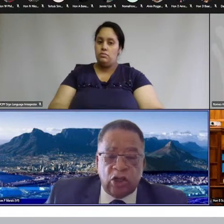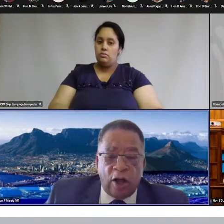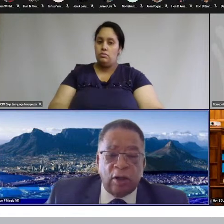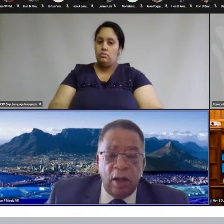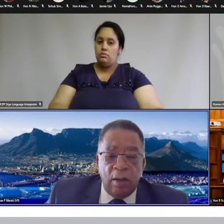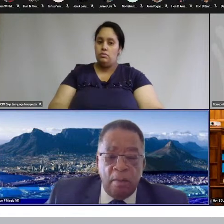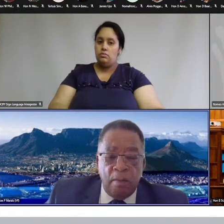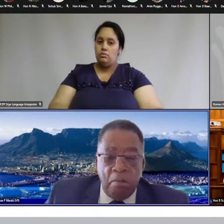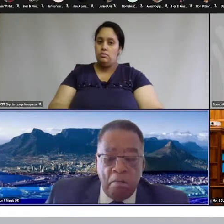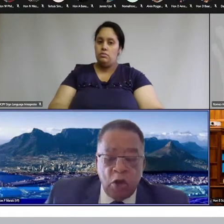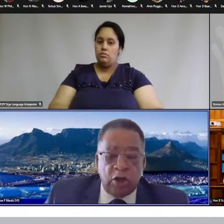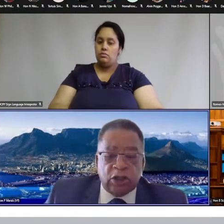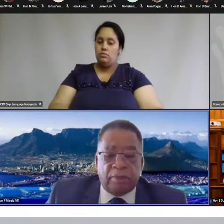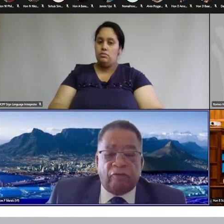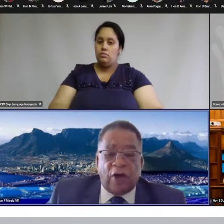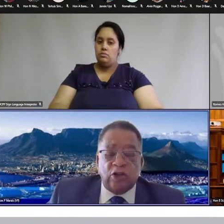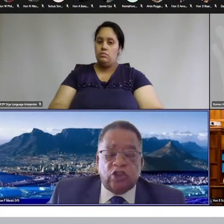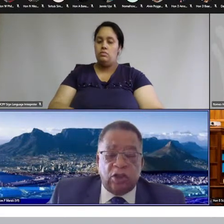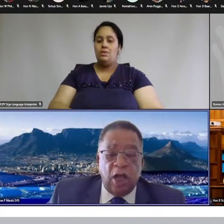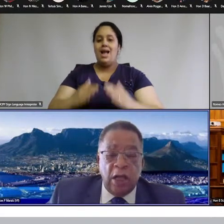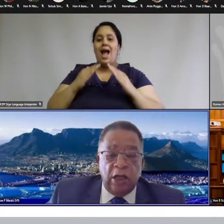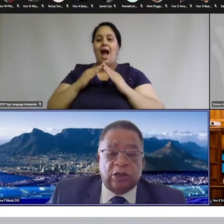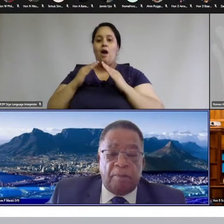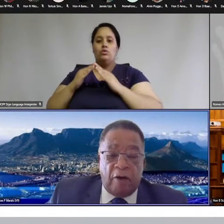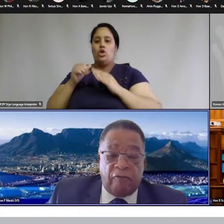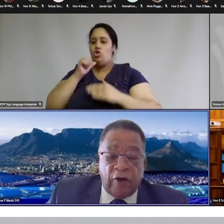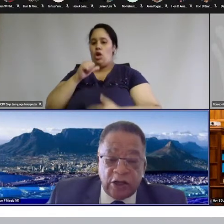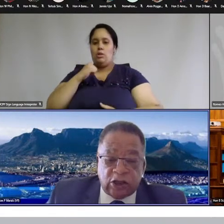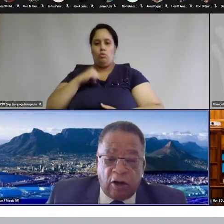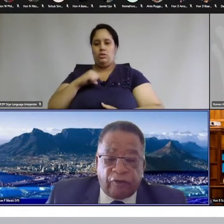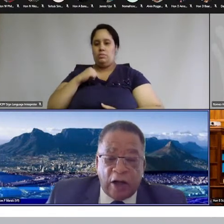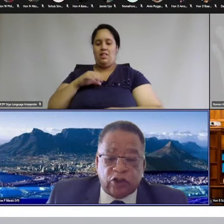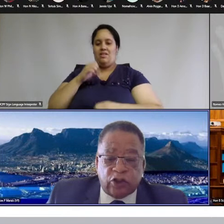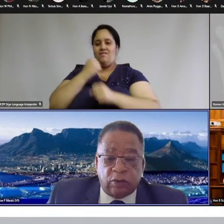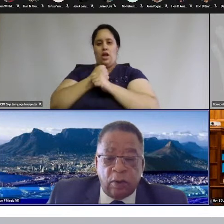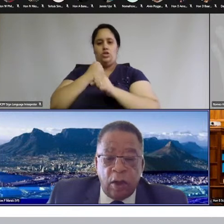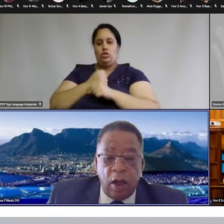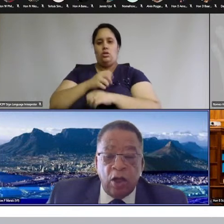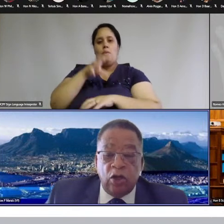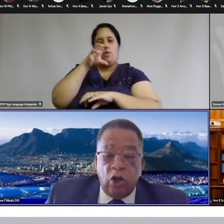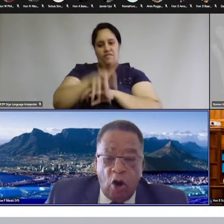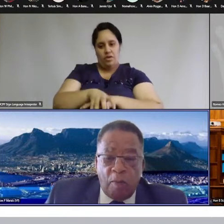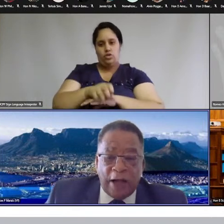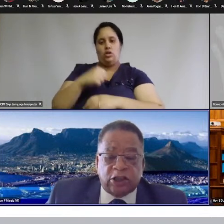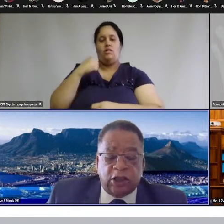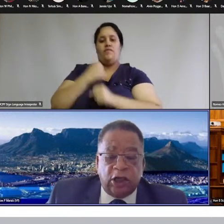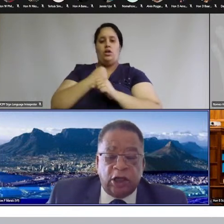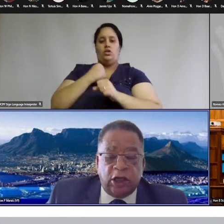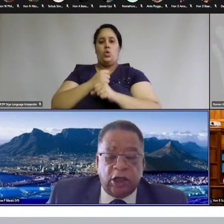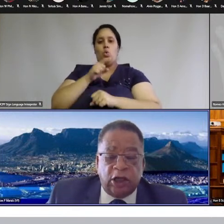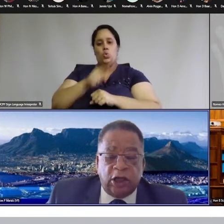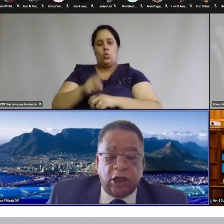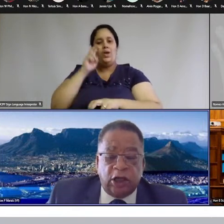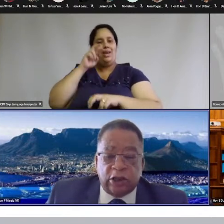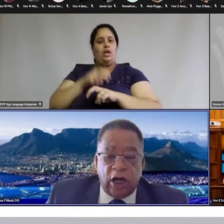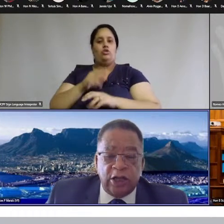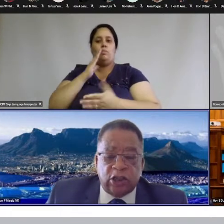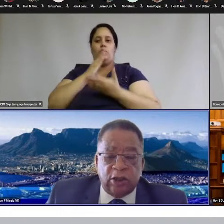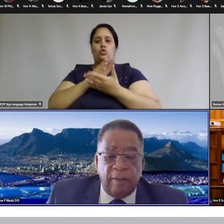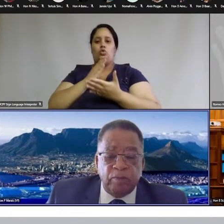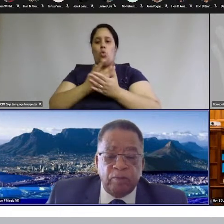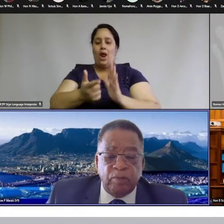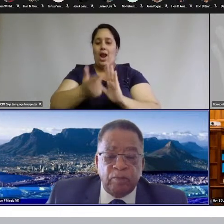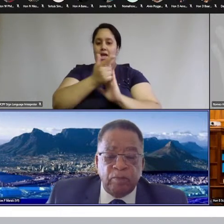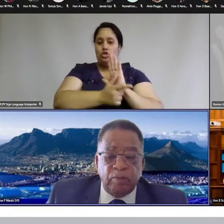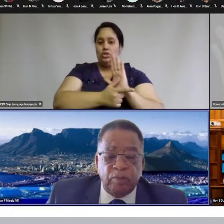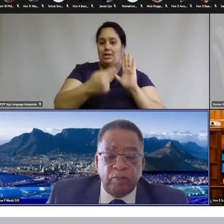Housing is not a municipal function, it's a provincial function. You must see that there's